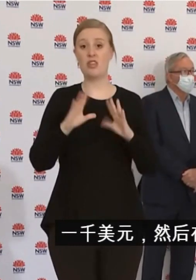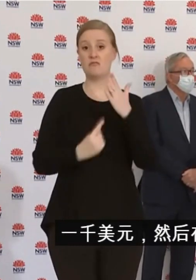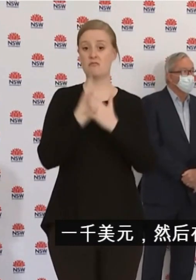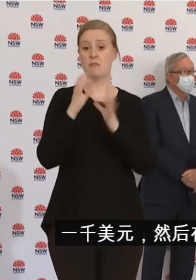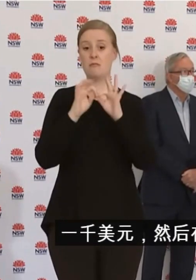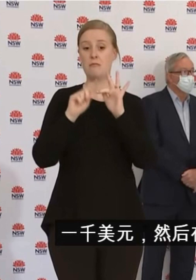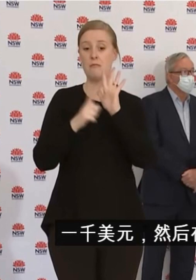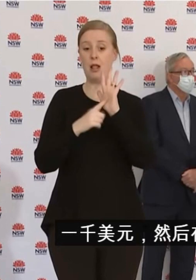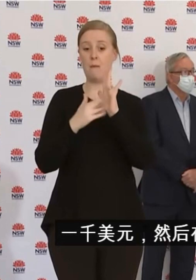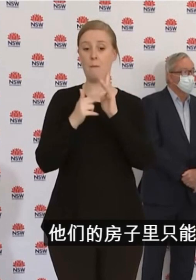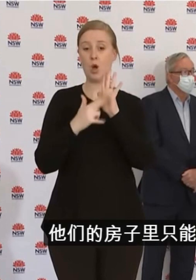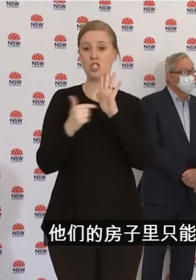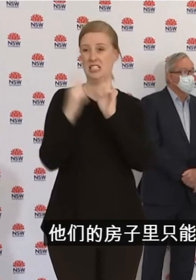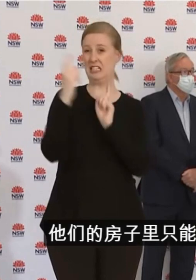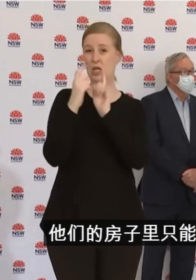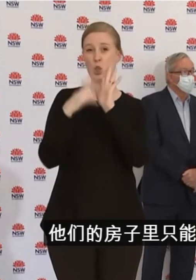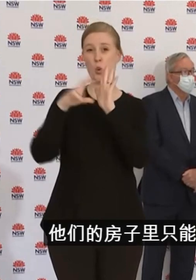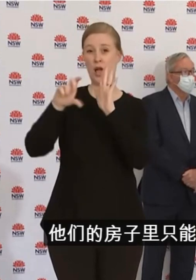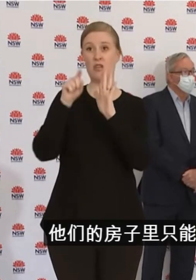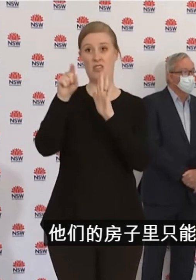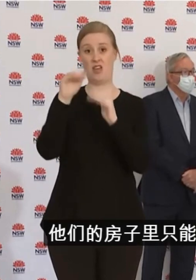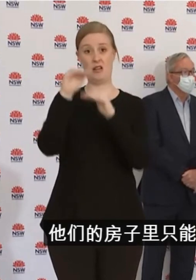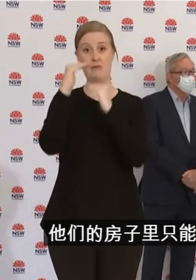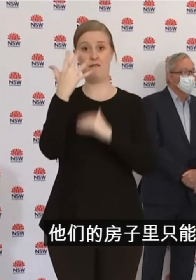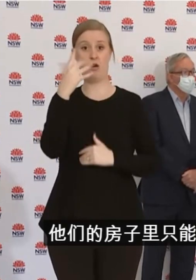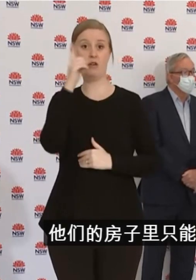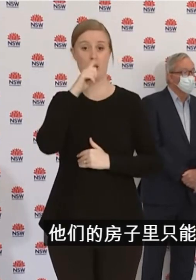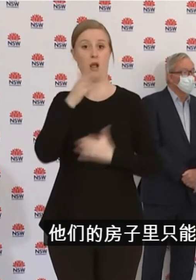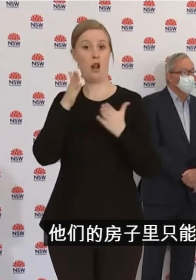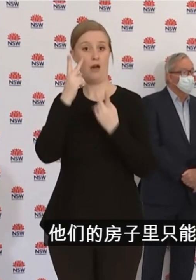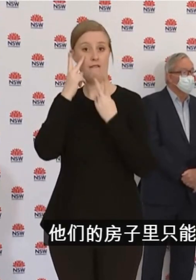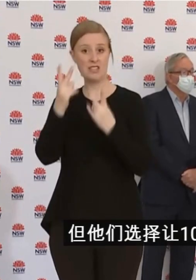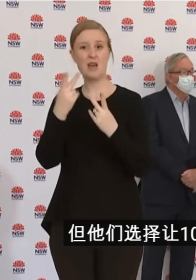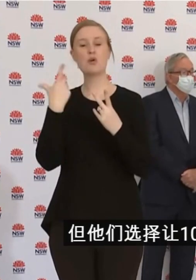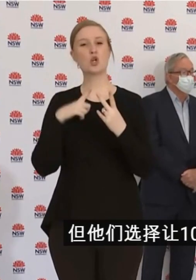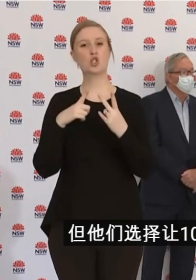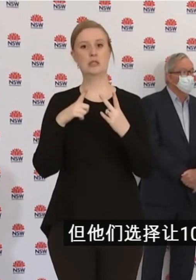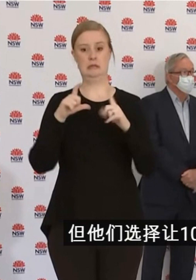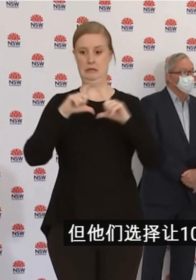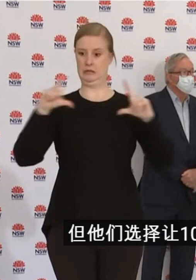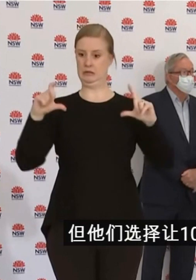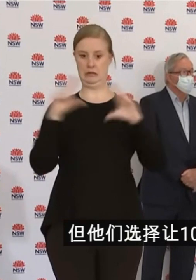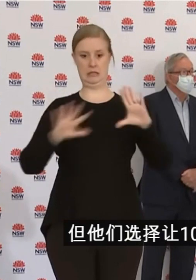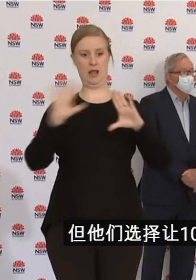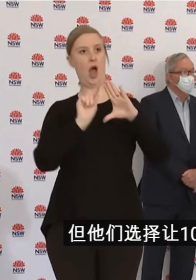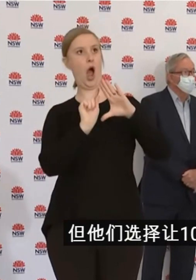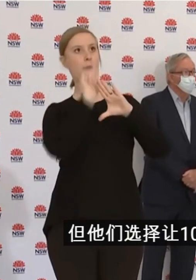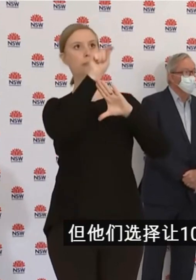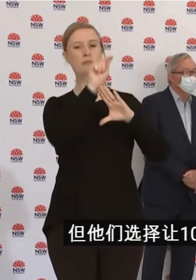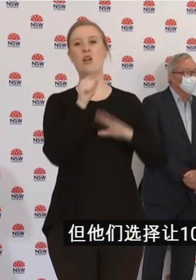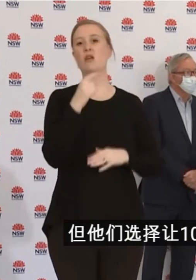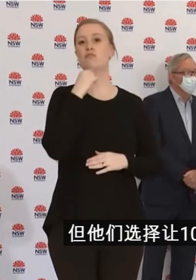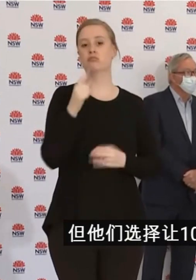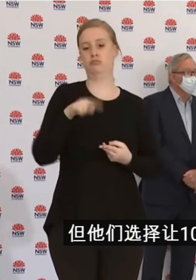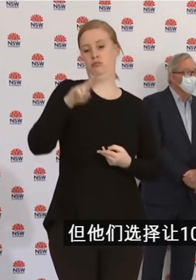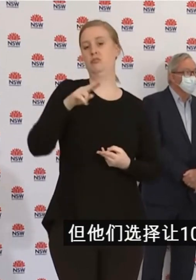near Newcastle, where they can only have five people in their house, they're outside of Greater Sydney, but they chose to have 10 people